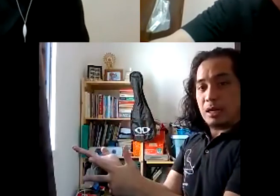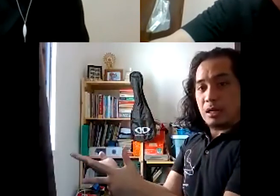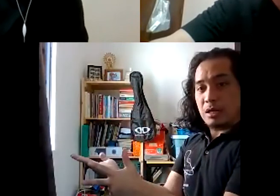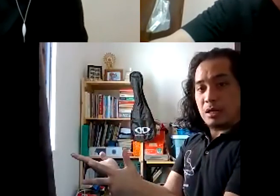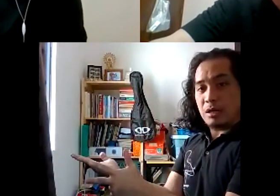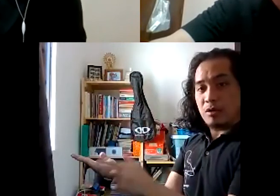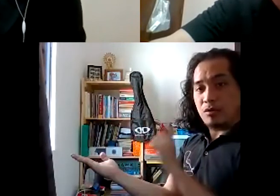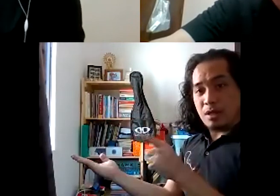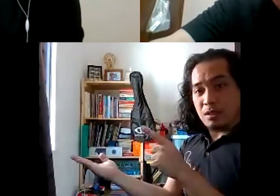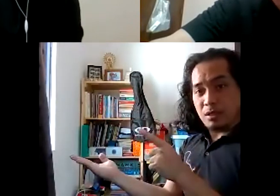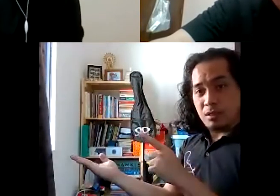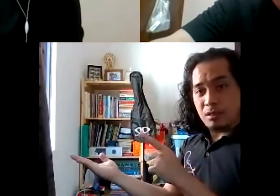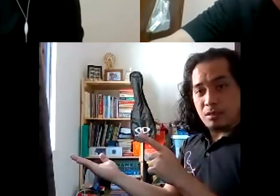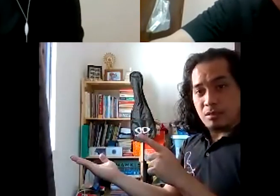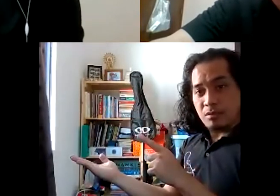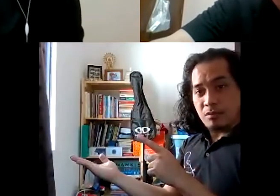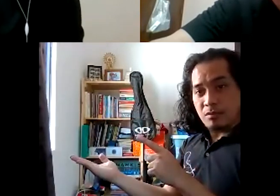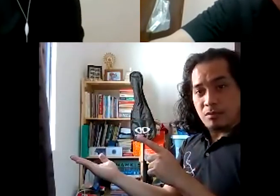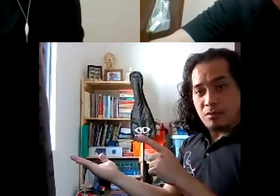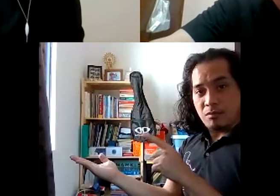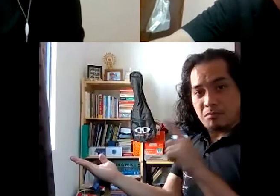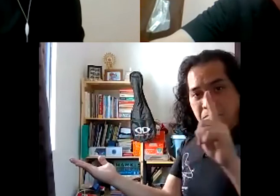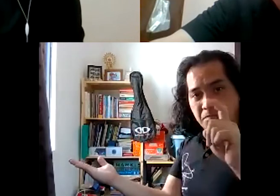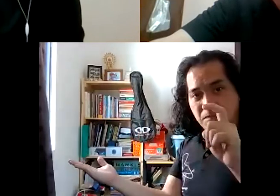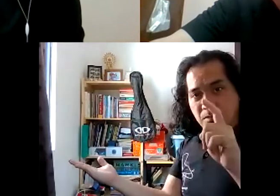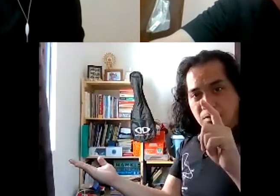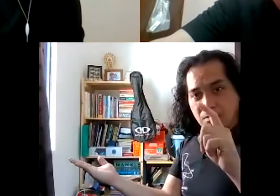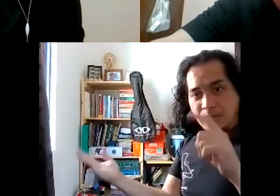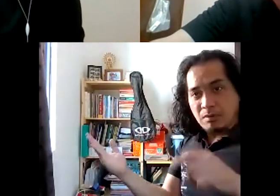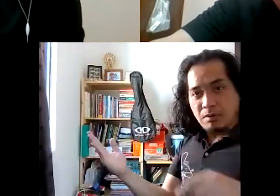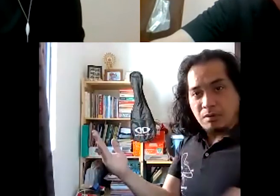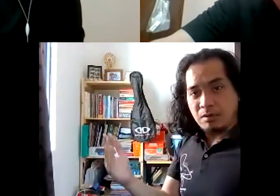So 1, 2, 3, kind of like that.